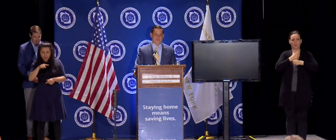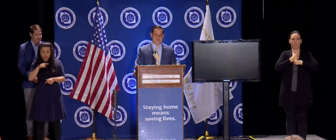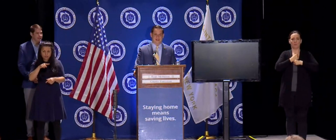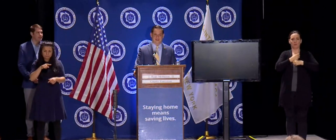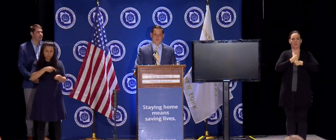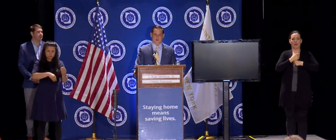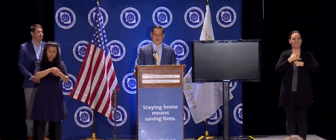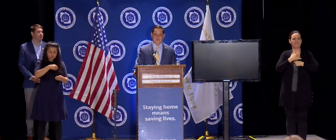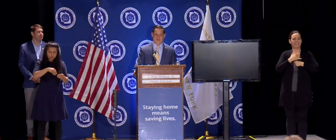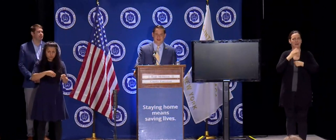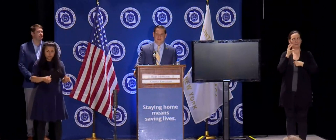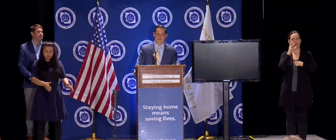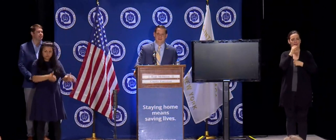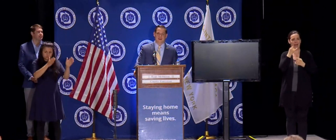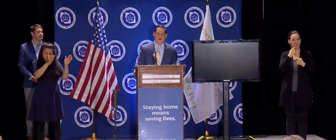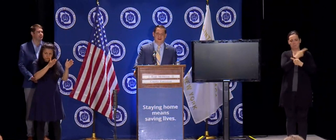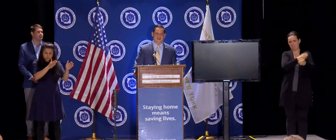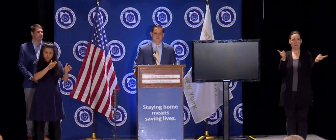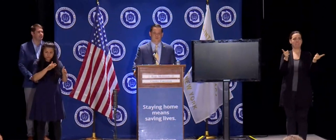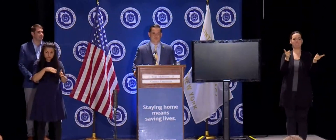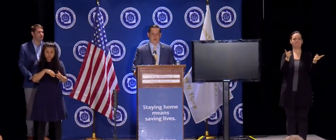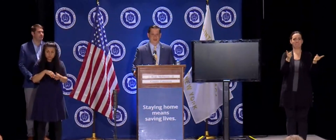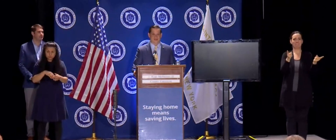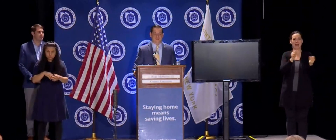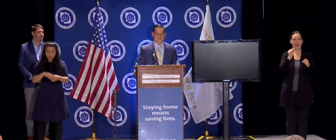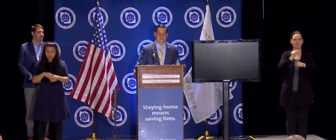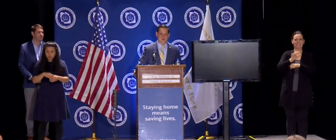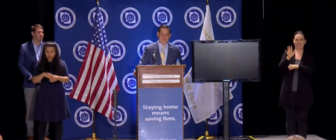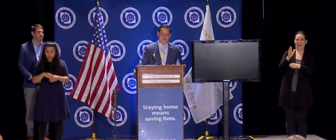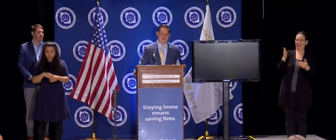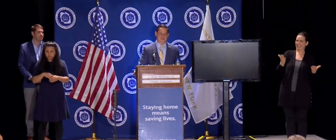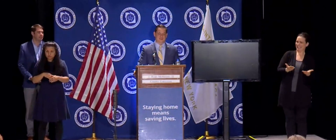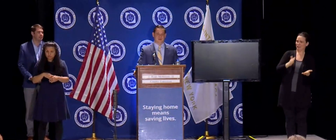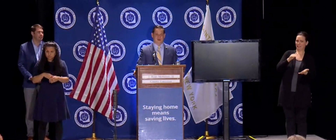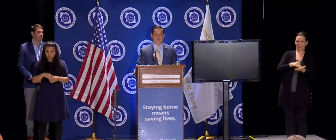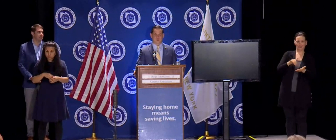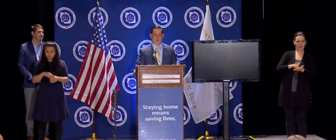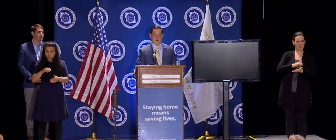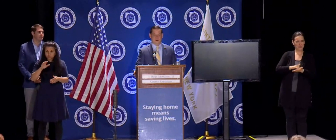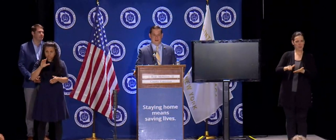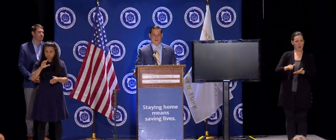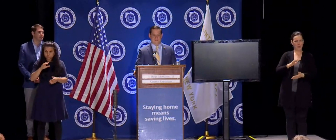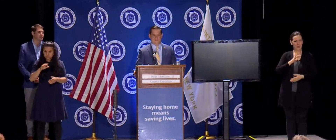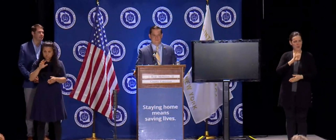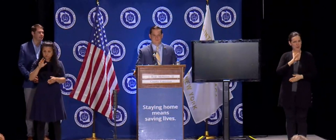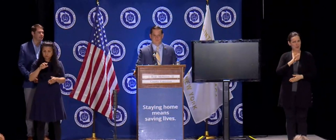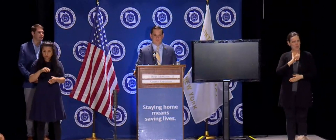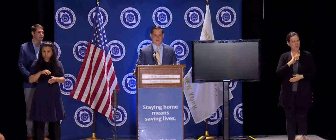weird saying the word Amazon, but it's good. It's cool.